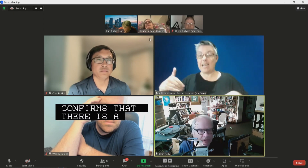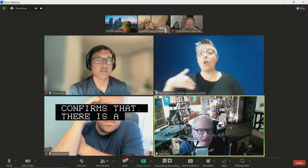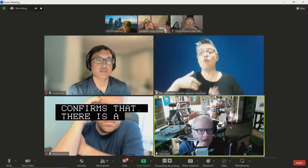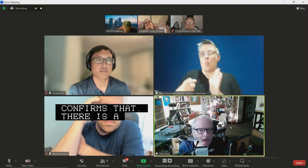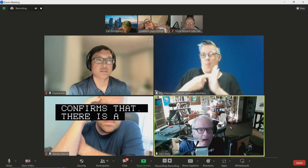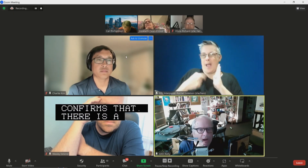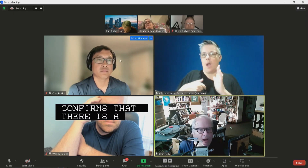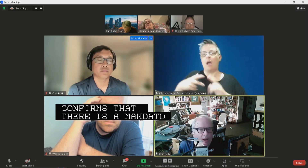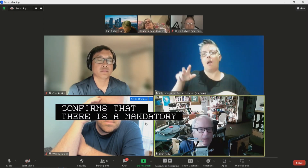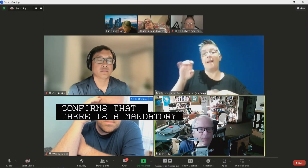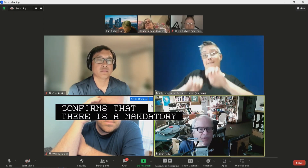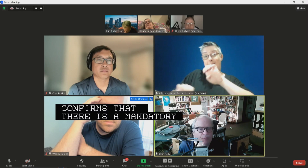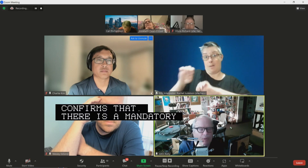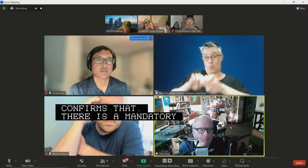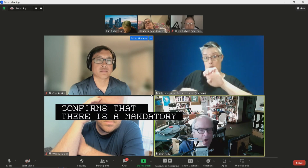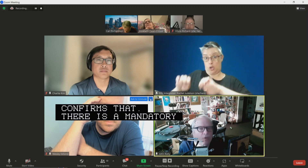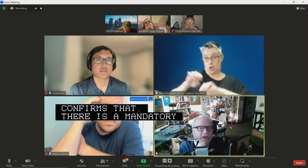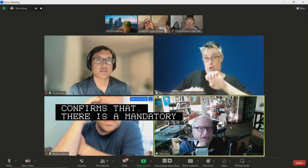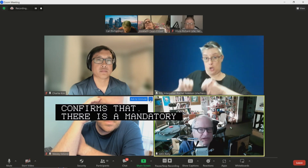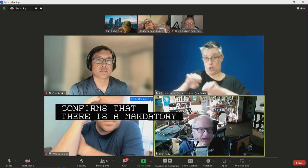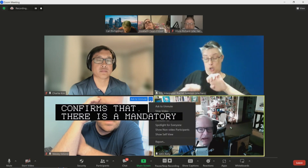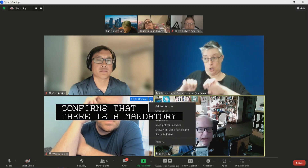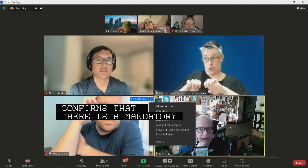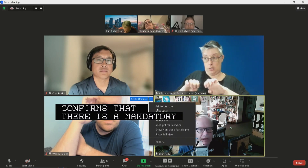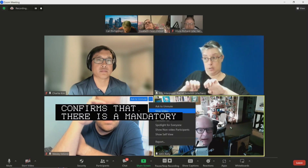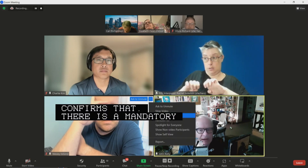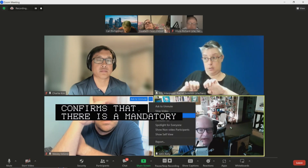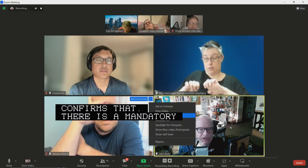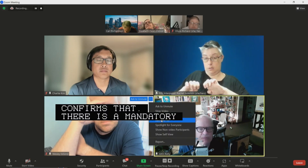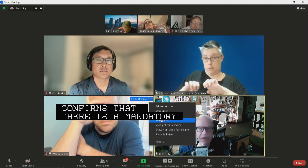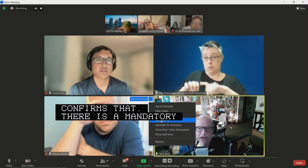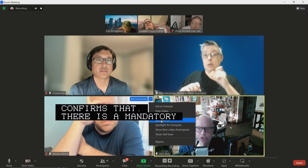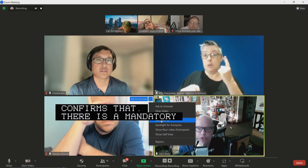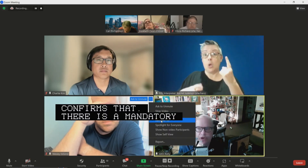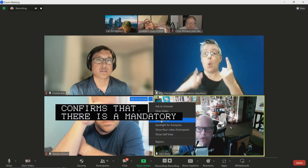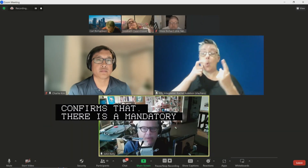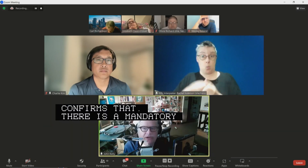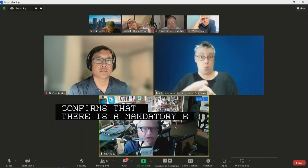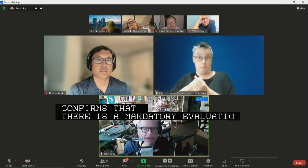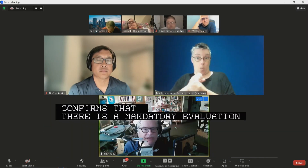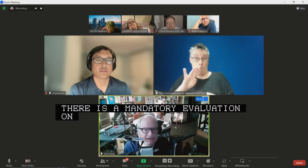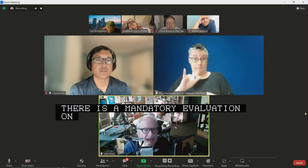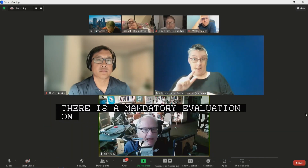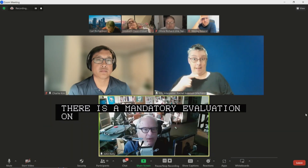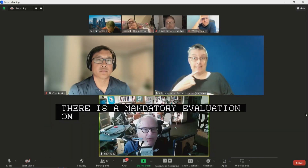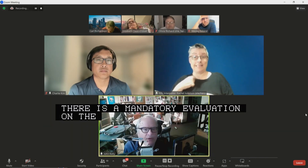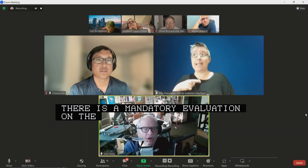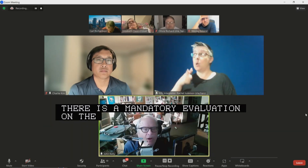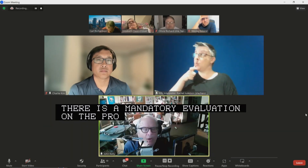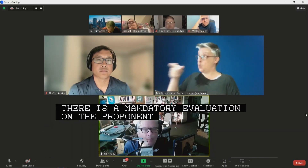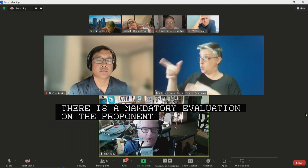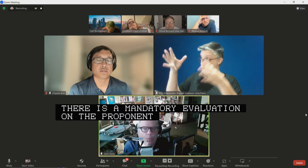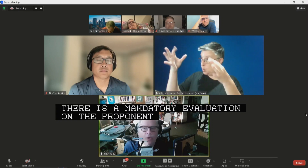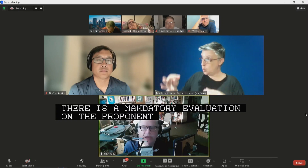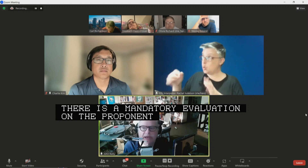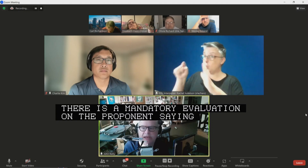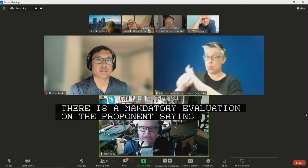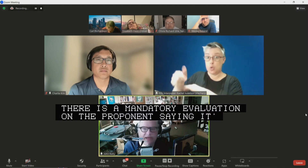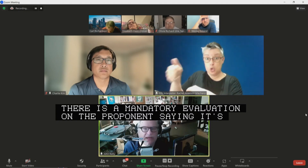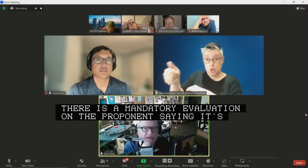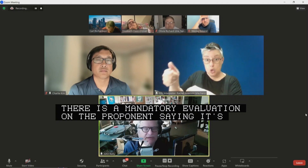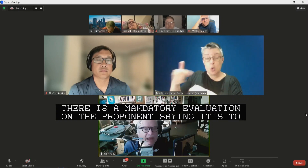evaluation. The proponents say it's to make sure you're mentally sound, but what